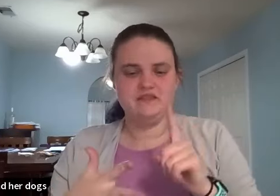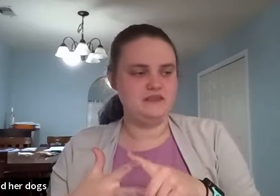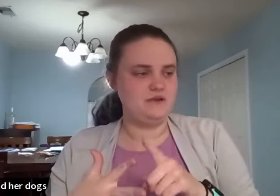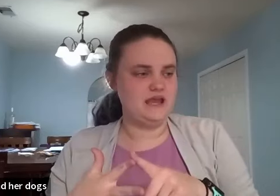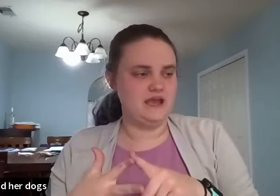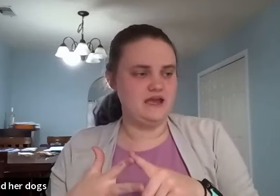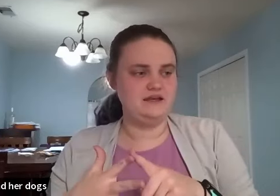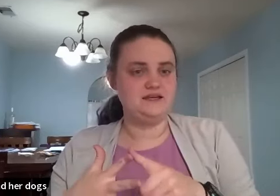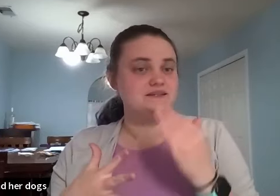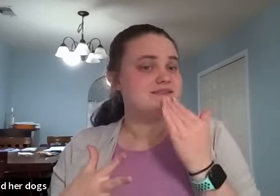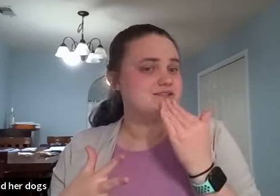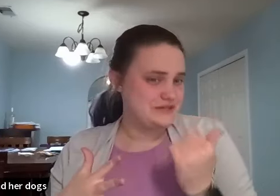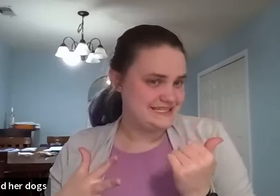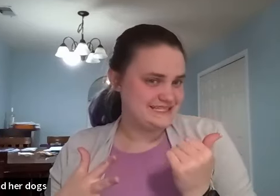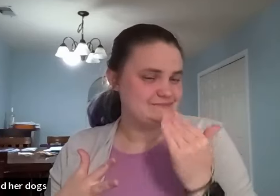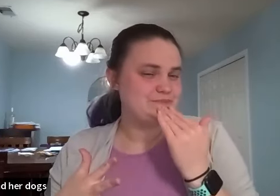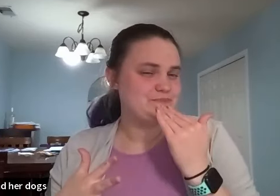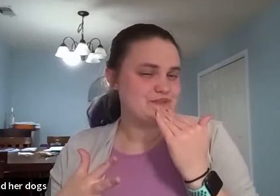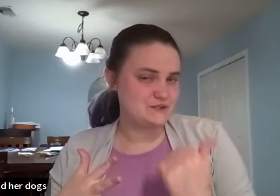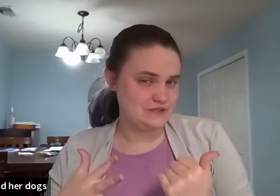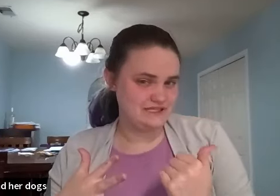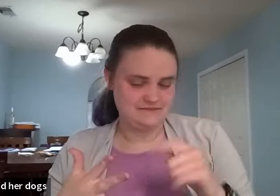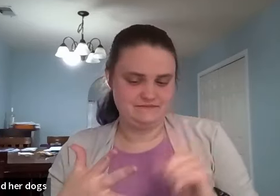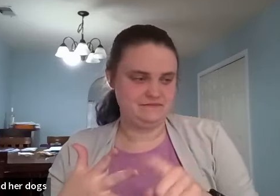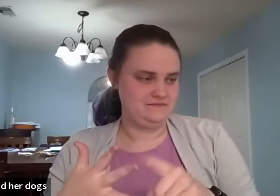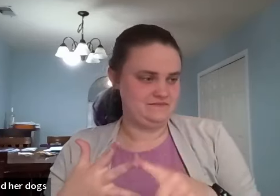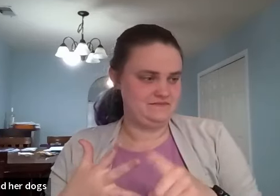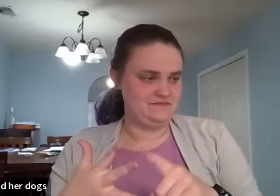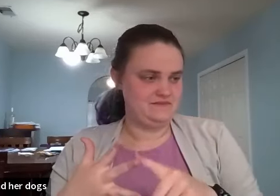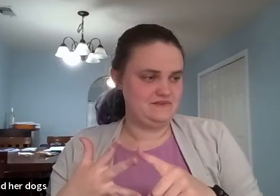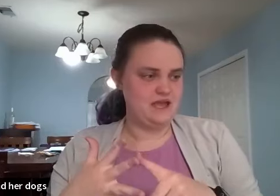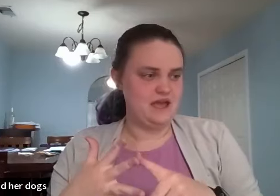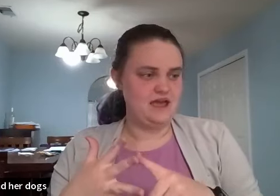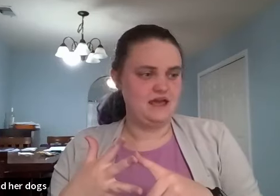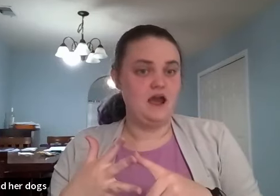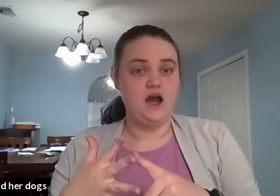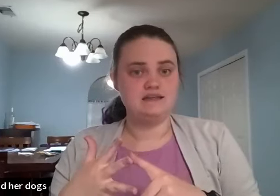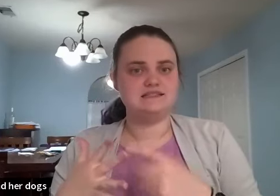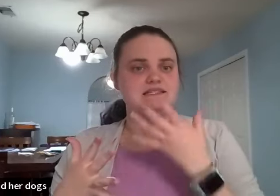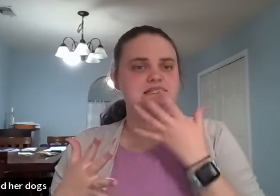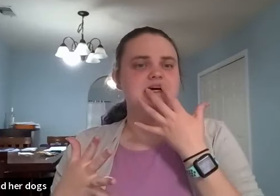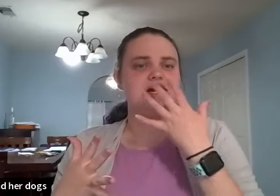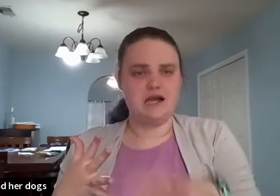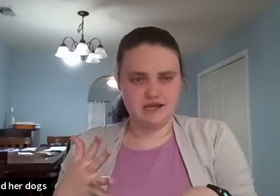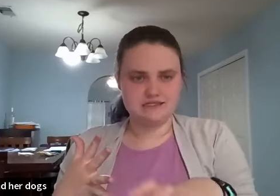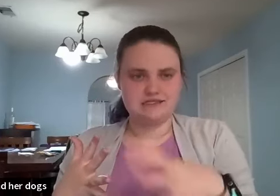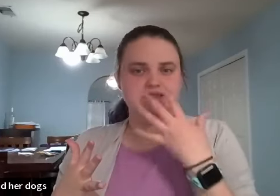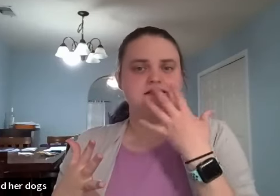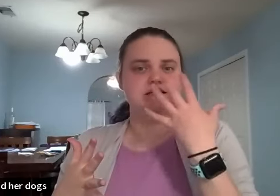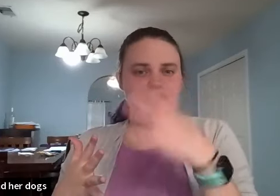Then we had sweet, sweet. Then we had hot, hot,